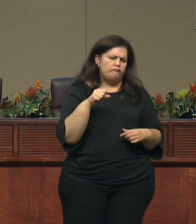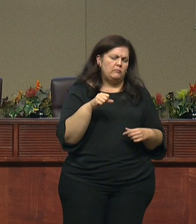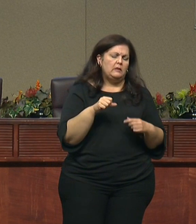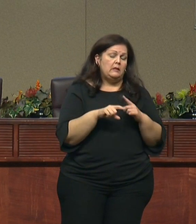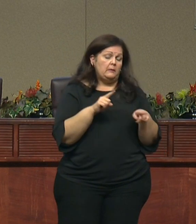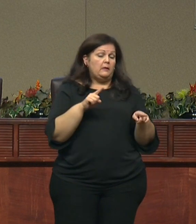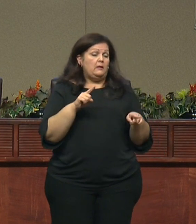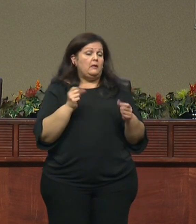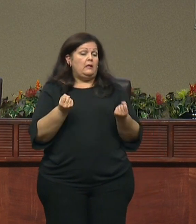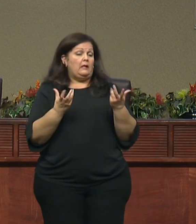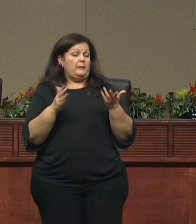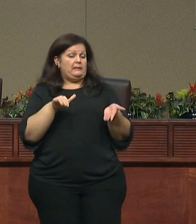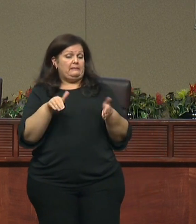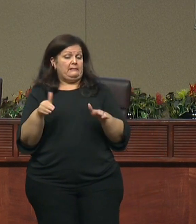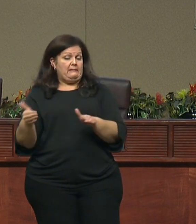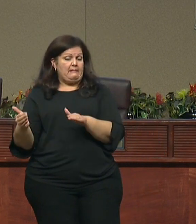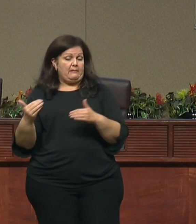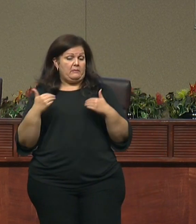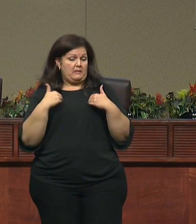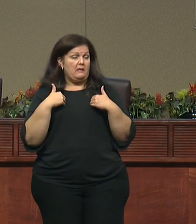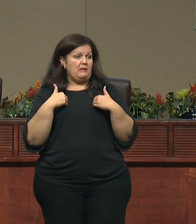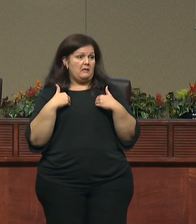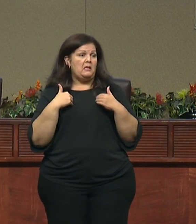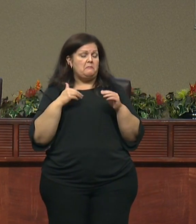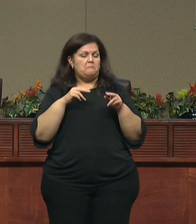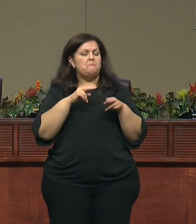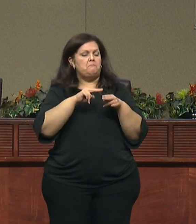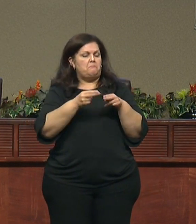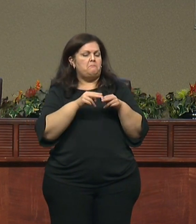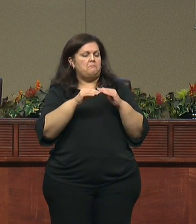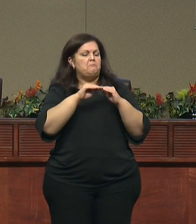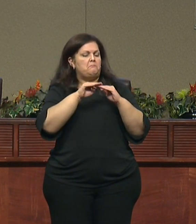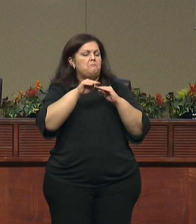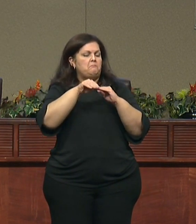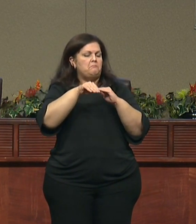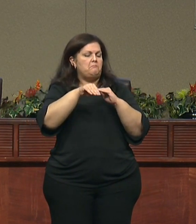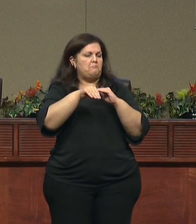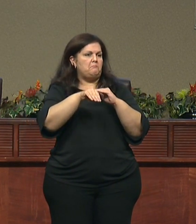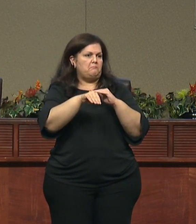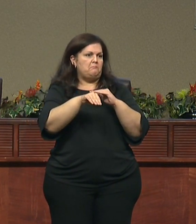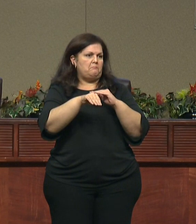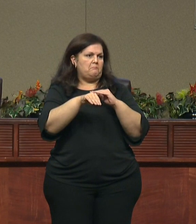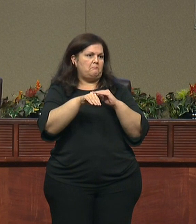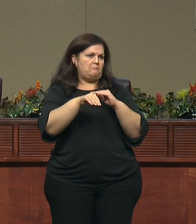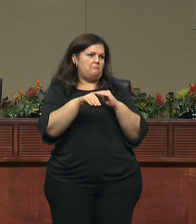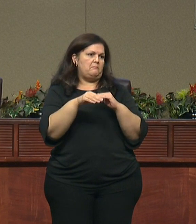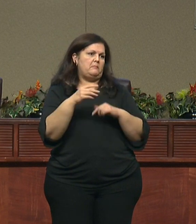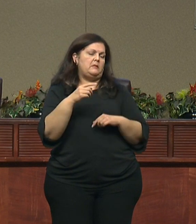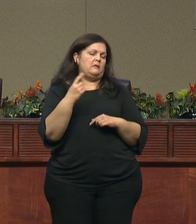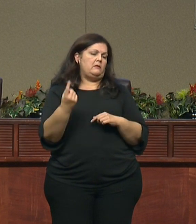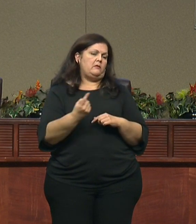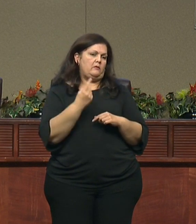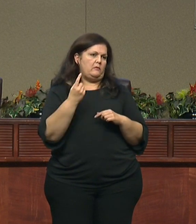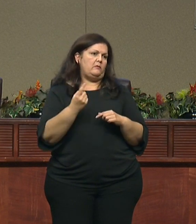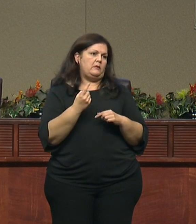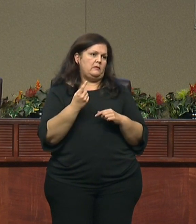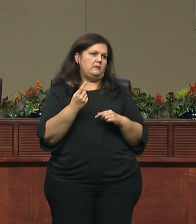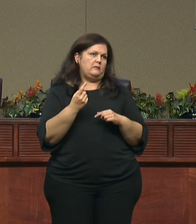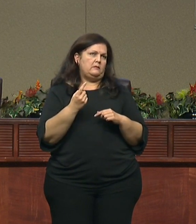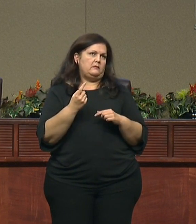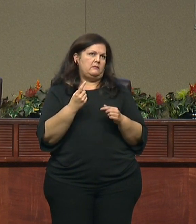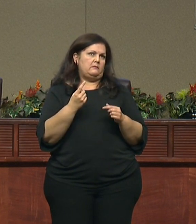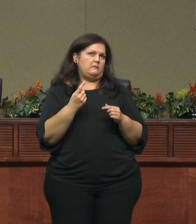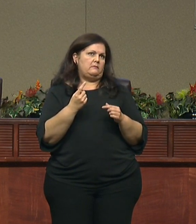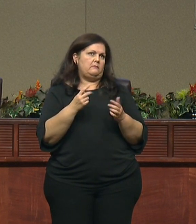deaths has started to decrease, and that's the last indicator always to start going in the